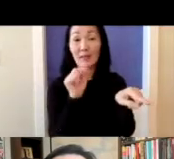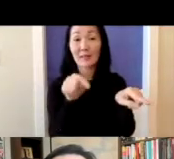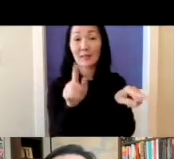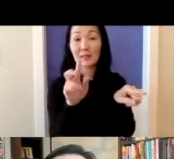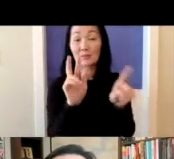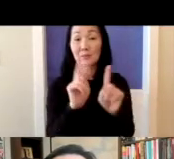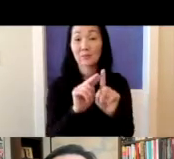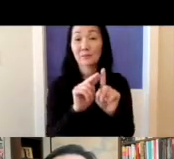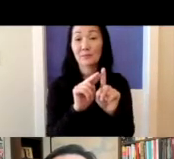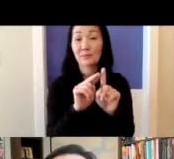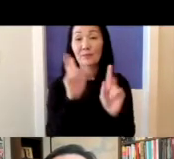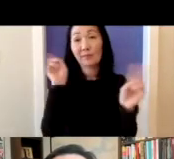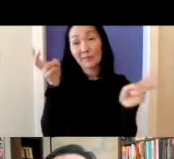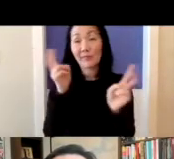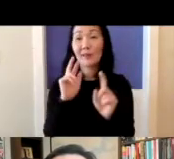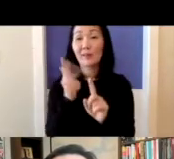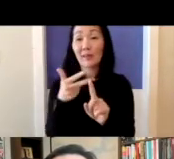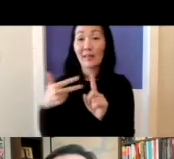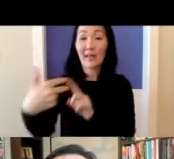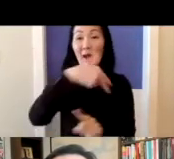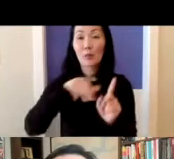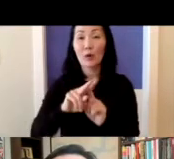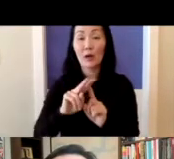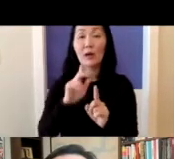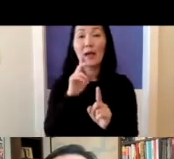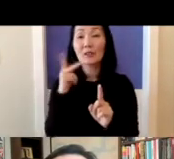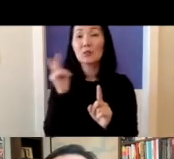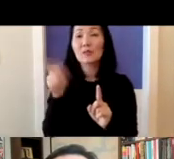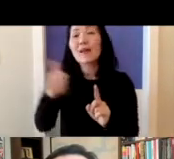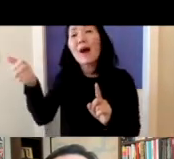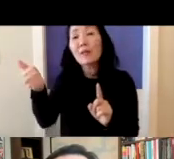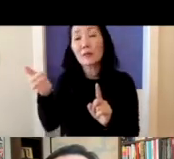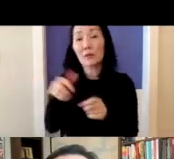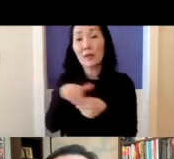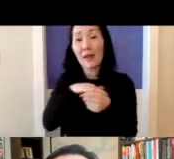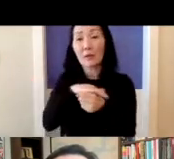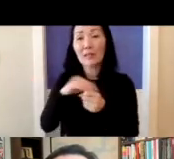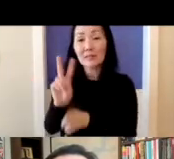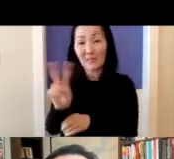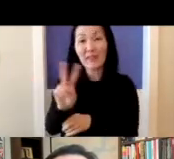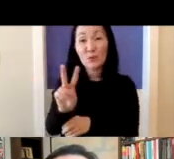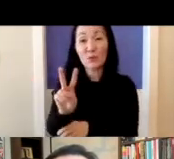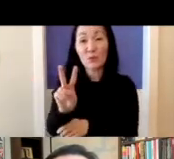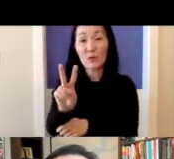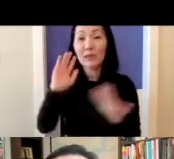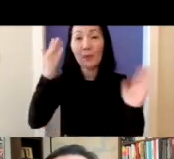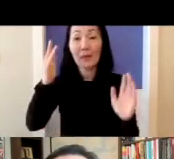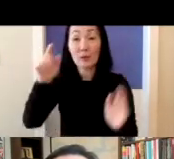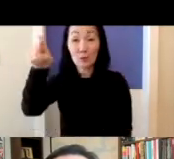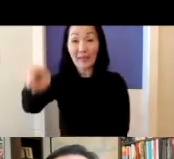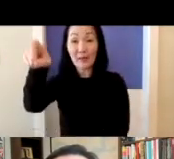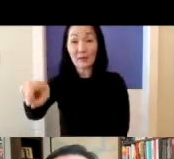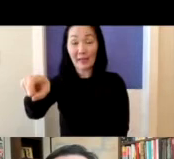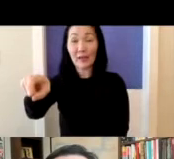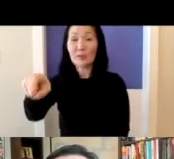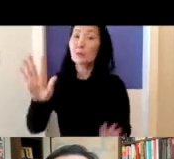that camera around and look at the rest of the city of Vancouver. And I think that this puts an important context towards